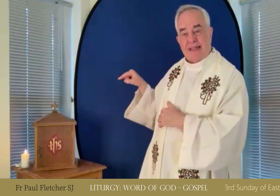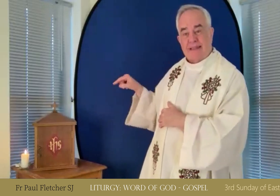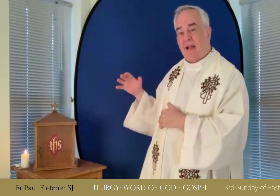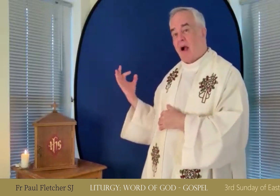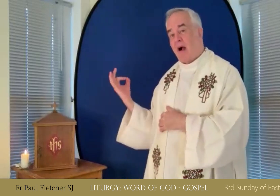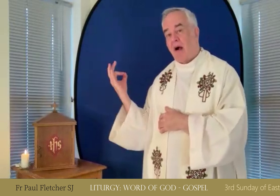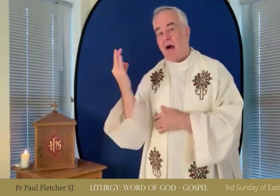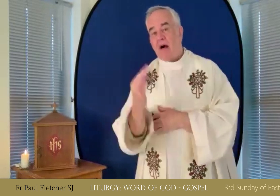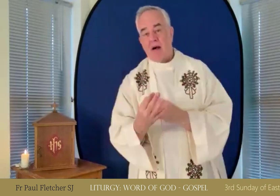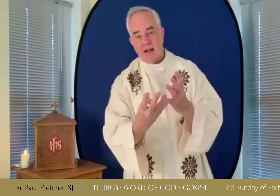Jesus asked them,